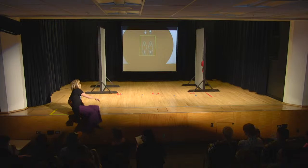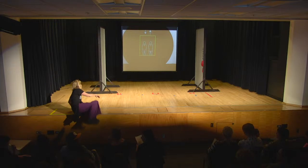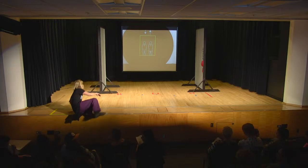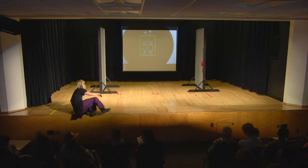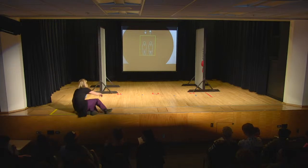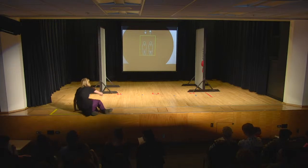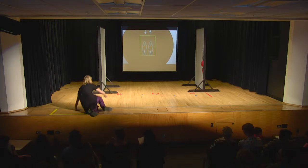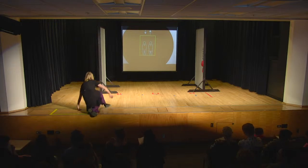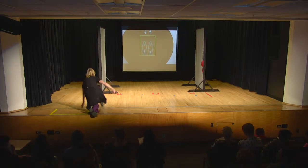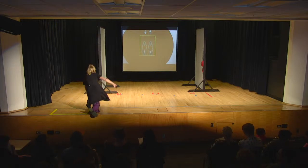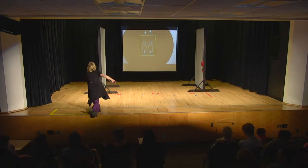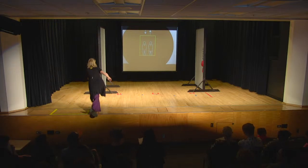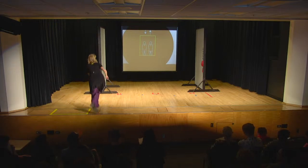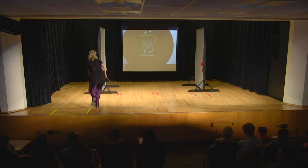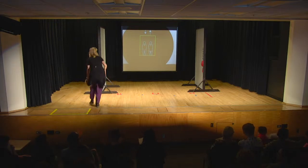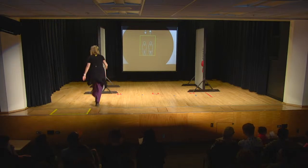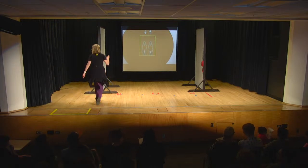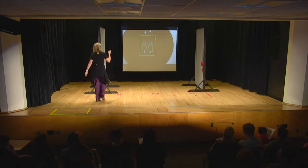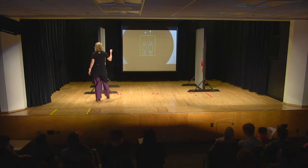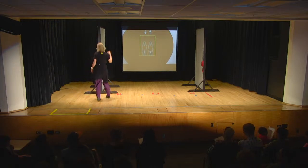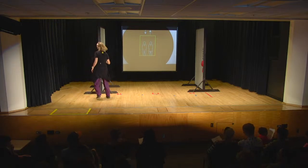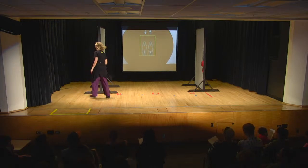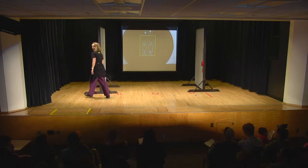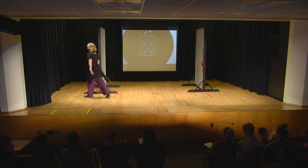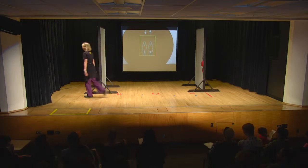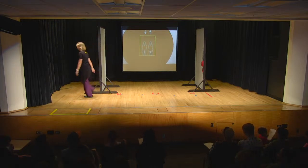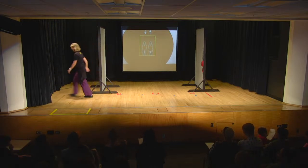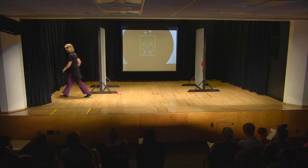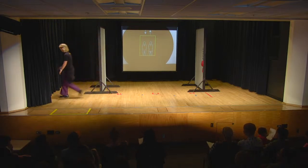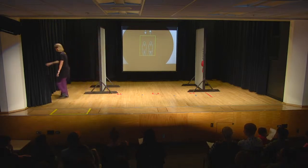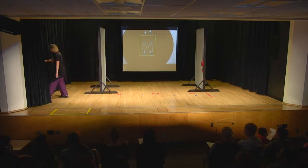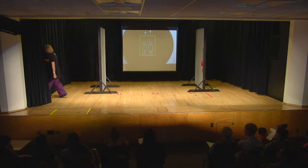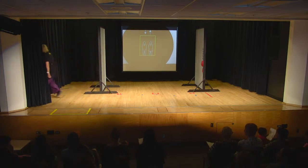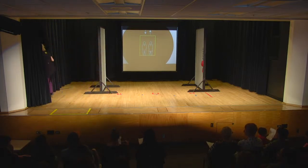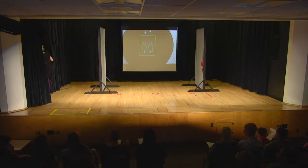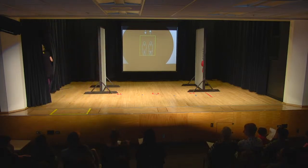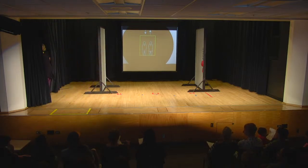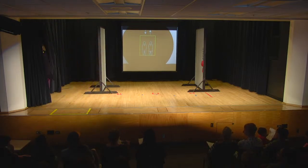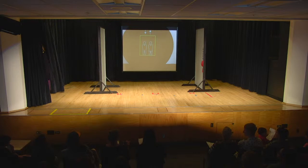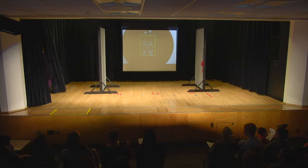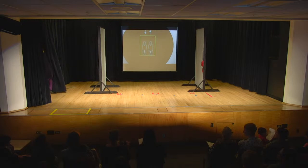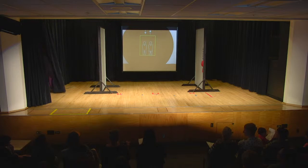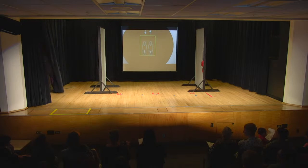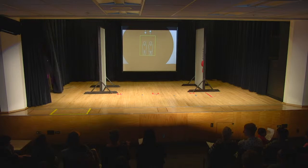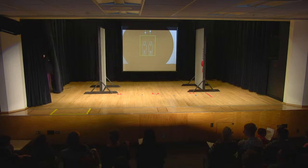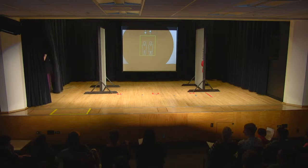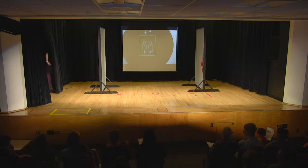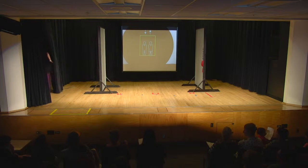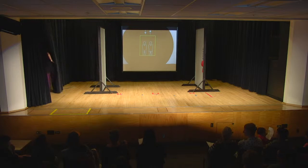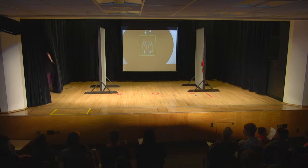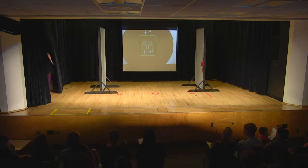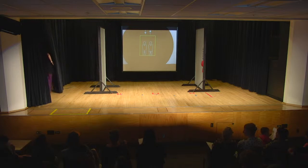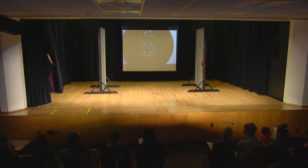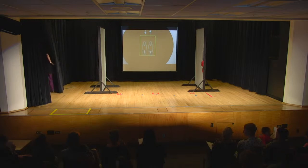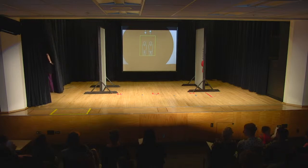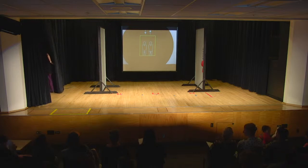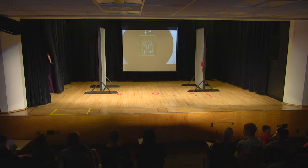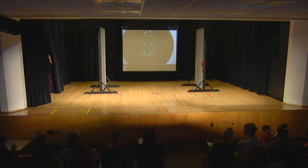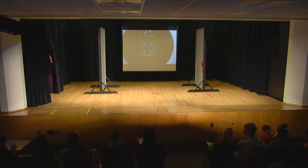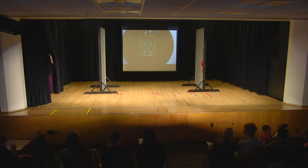by Mariah. Sam Young, a shy student that nobody knows much about, played by Andre. Rebecca Harris, a popular student, a